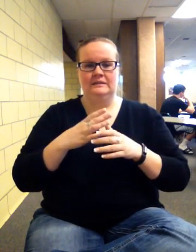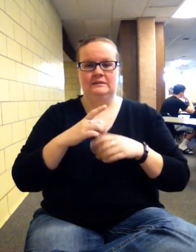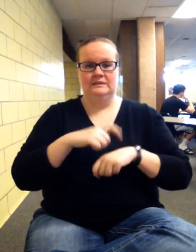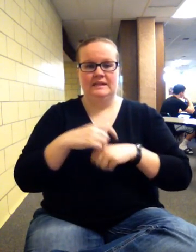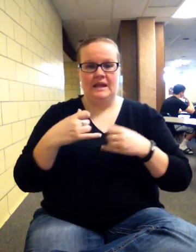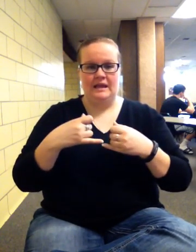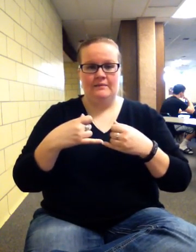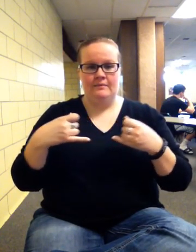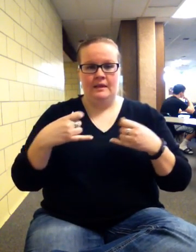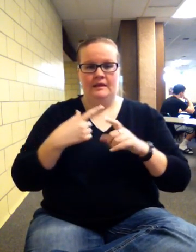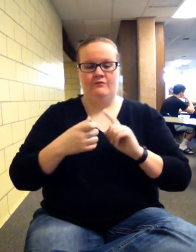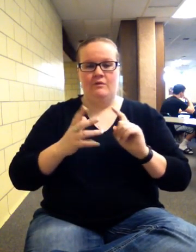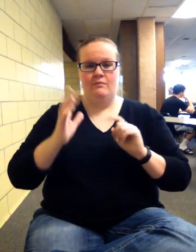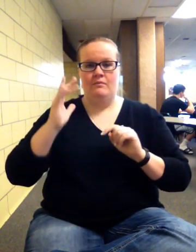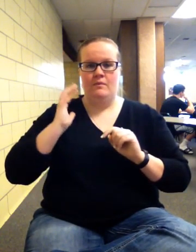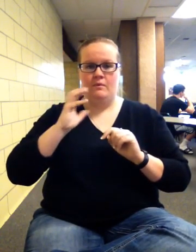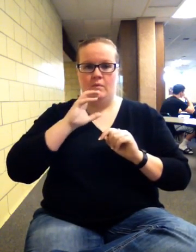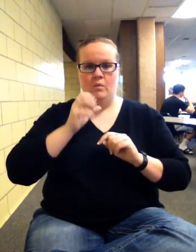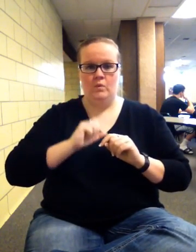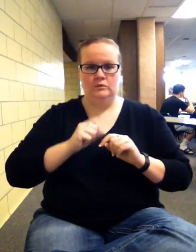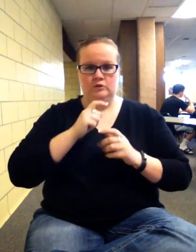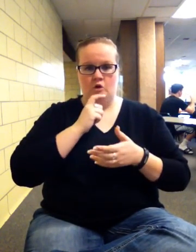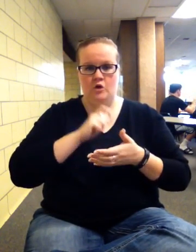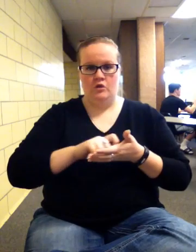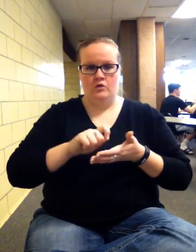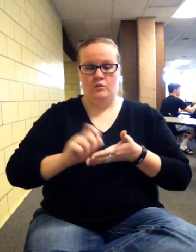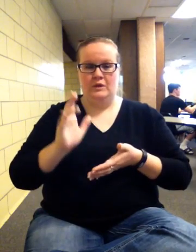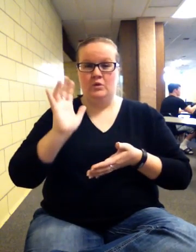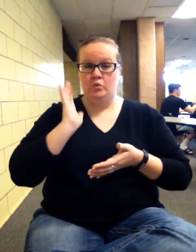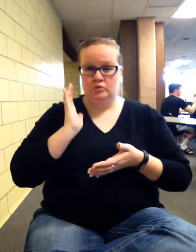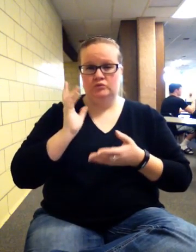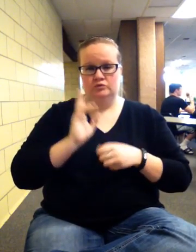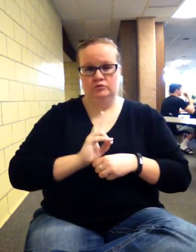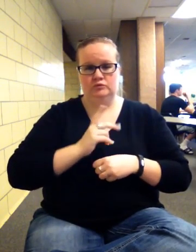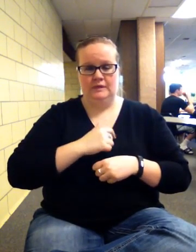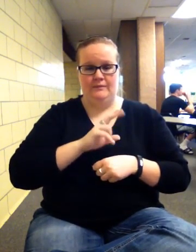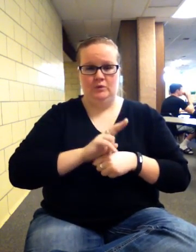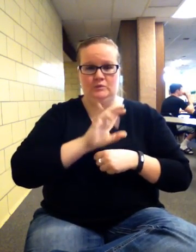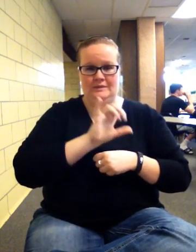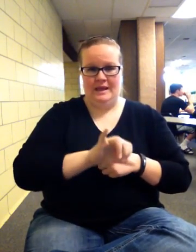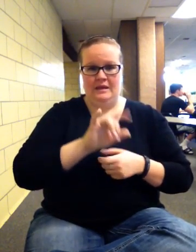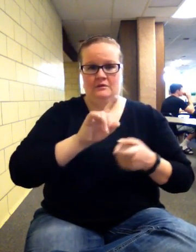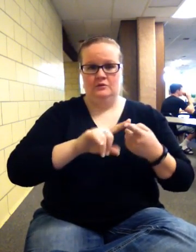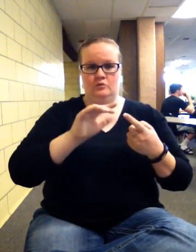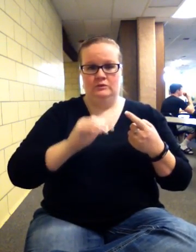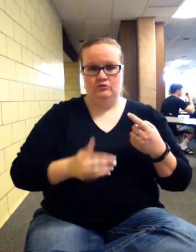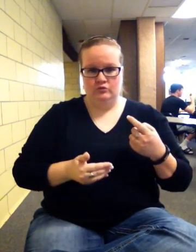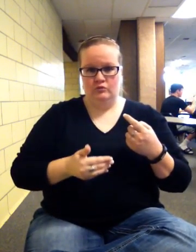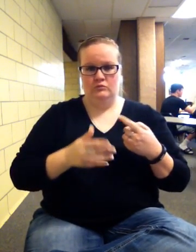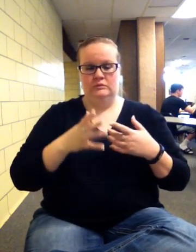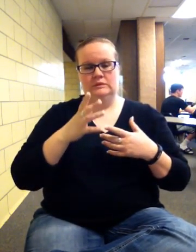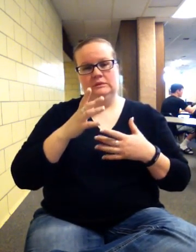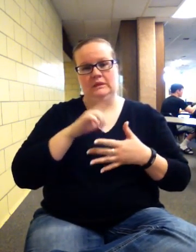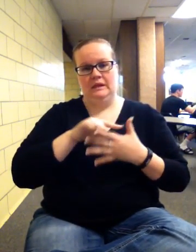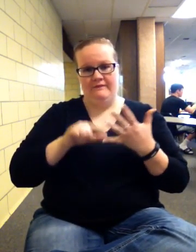an old author that we used to use. And I'm just going to use it then to introduce the basically five ways that we're